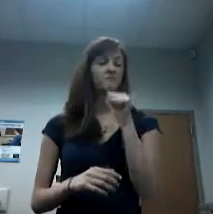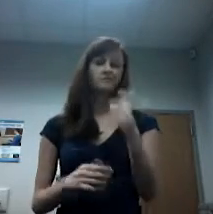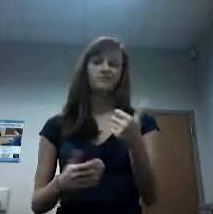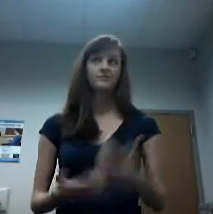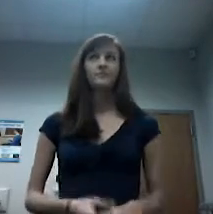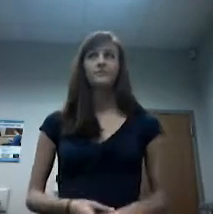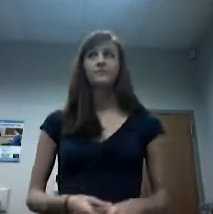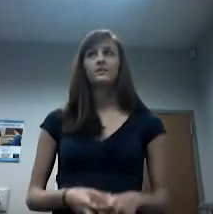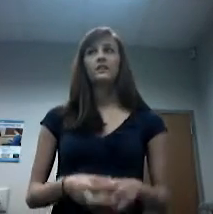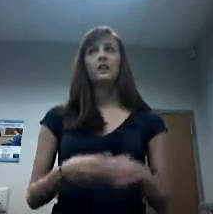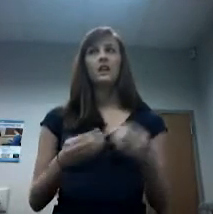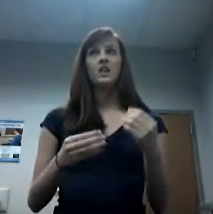And they lacked supply.